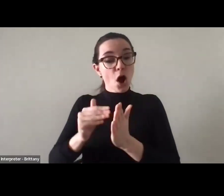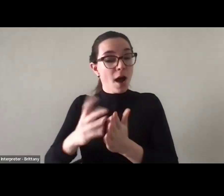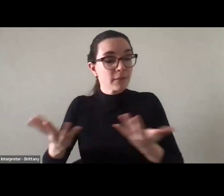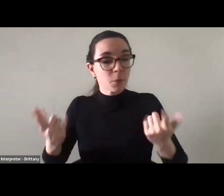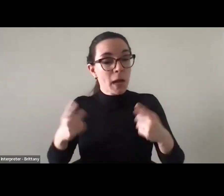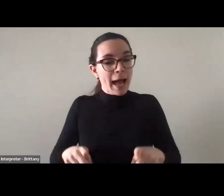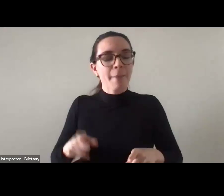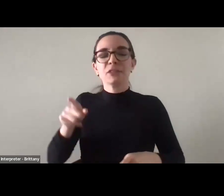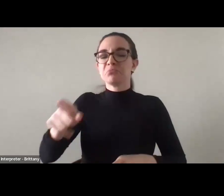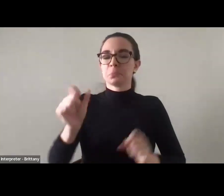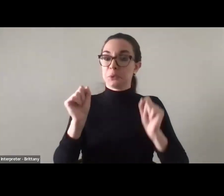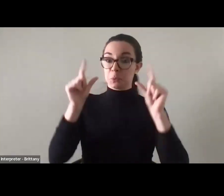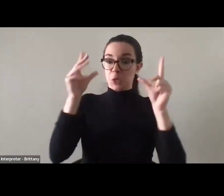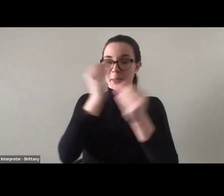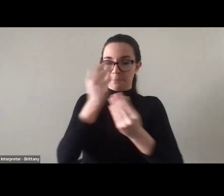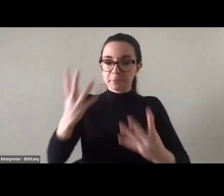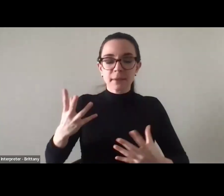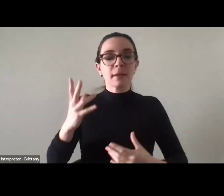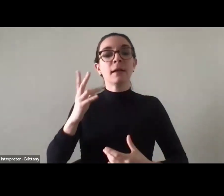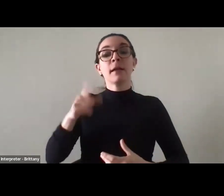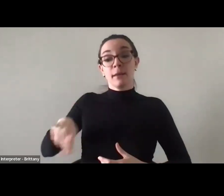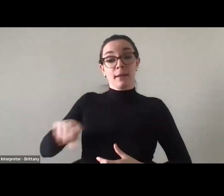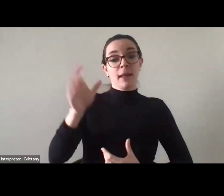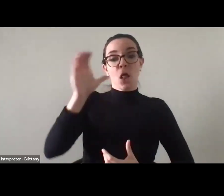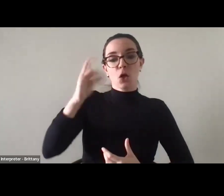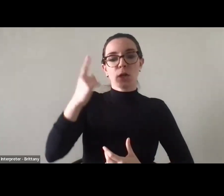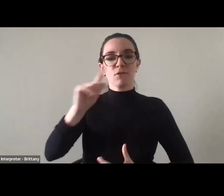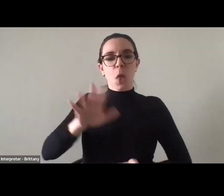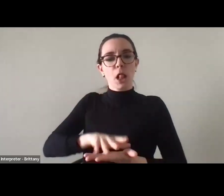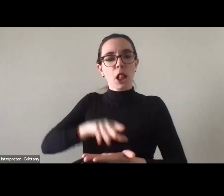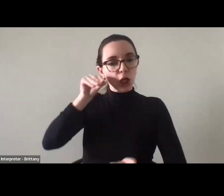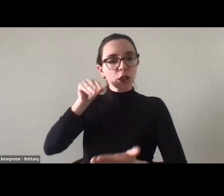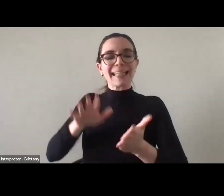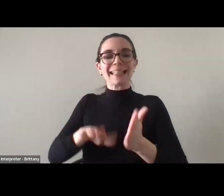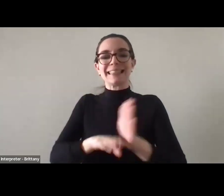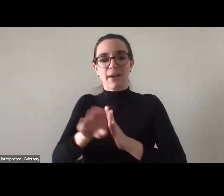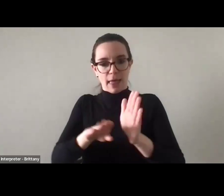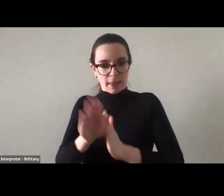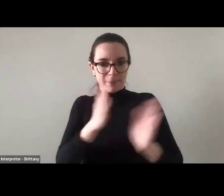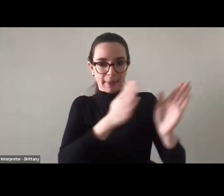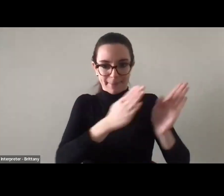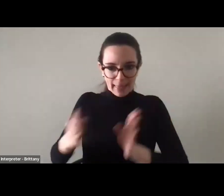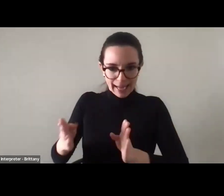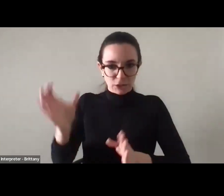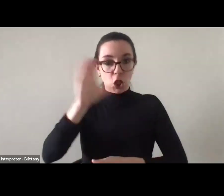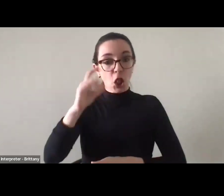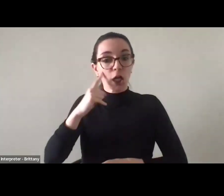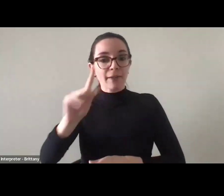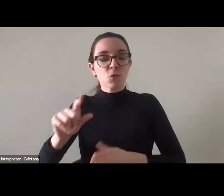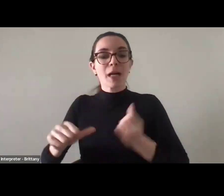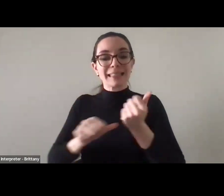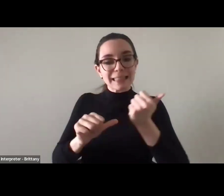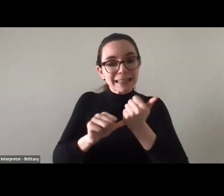you'd be surprised to know that they're looking for learning development plans. They're looking for assistance in working with